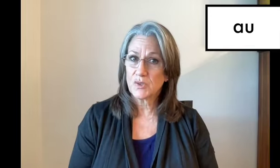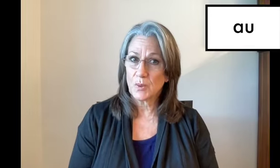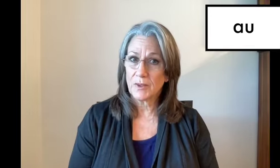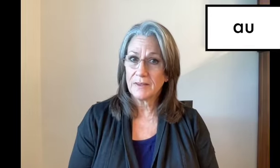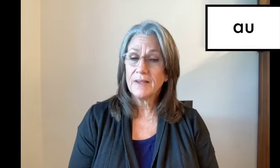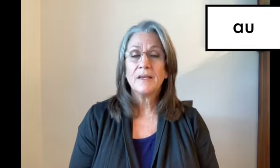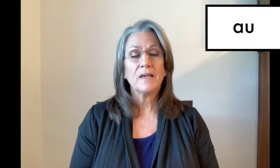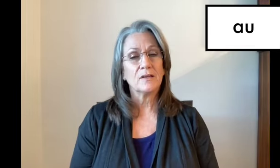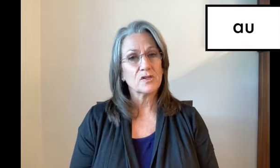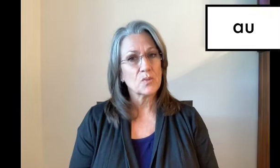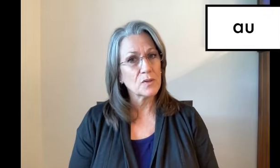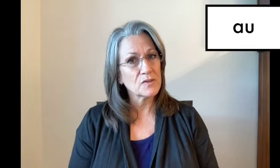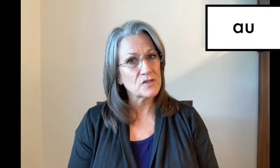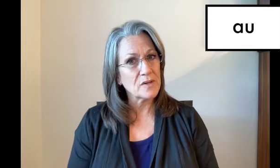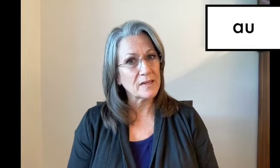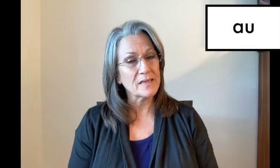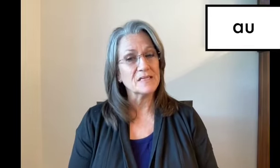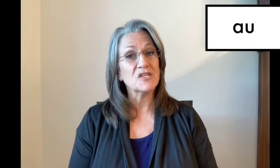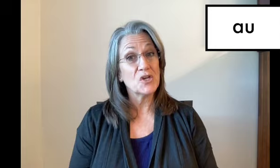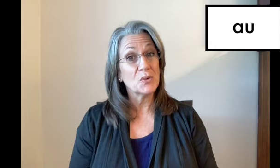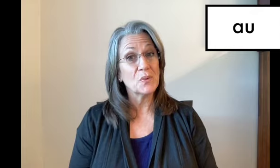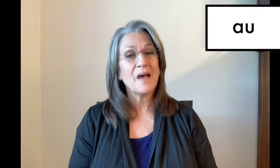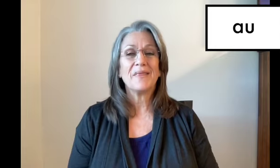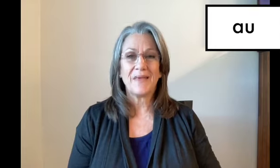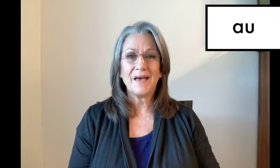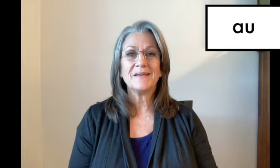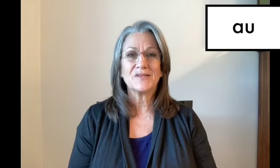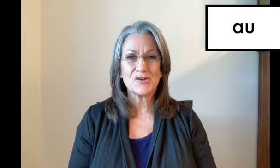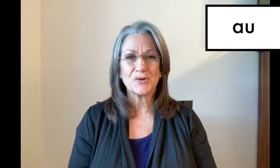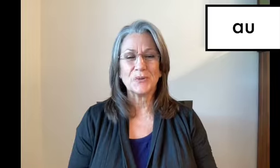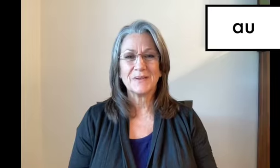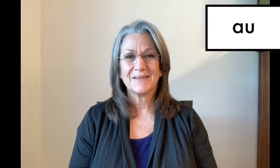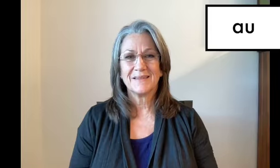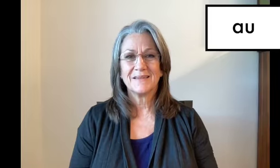word. English words do not end in U. That is true.